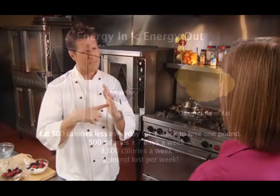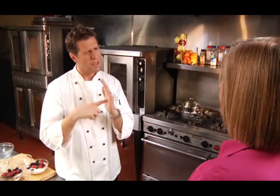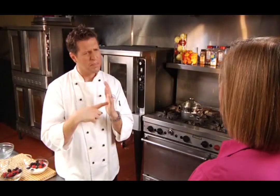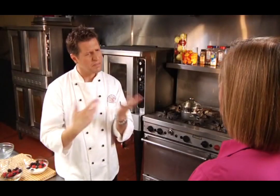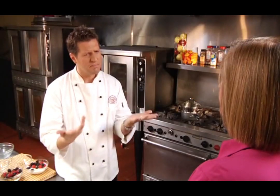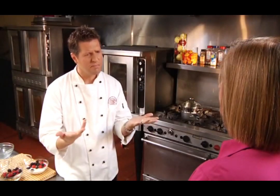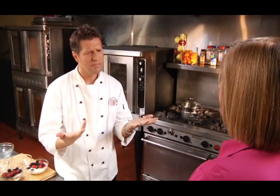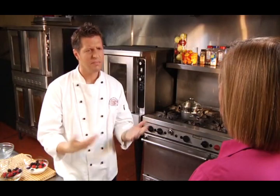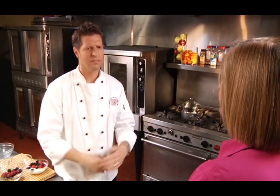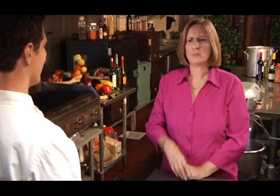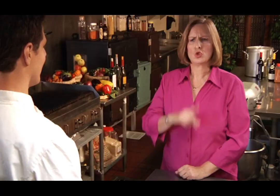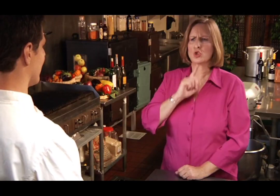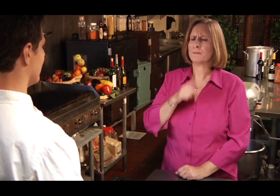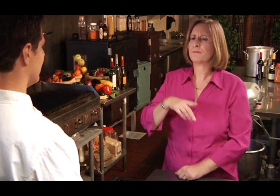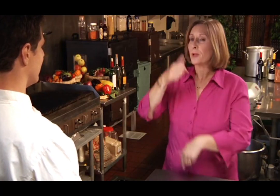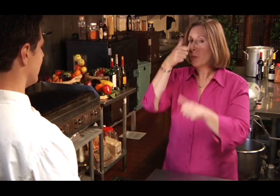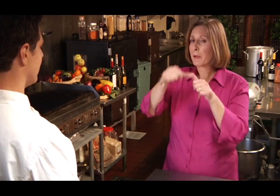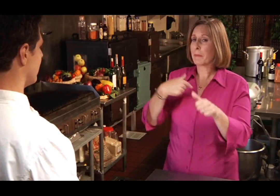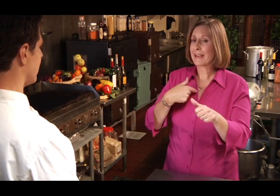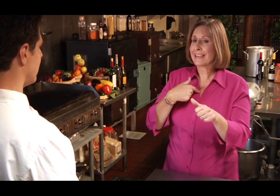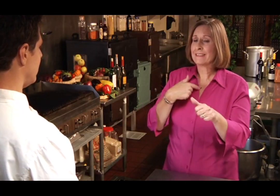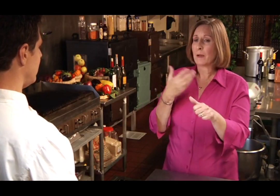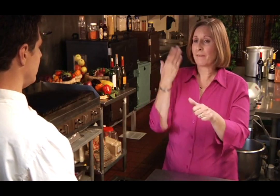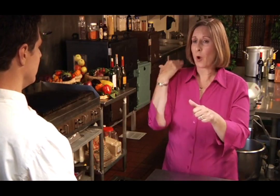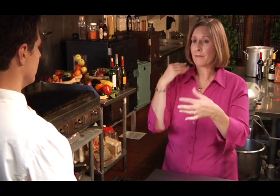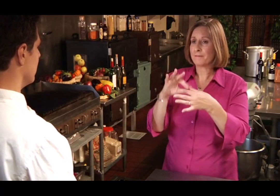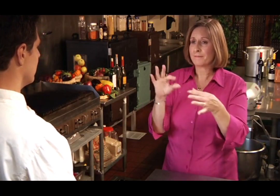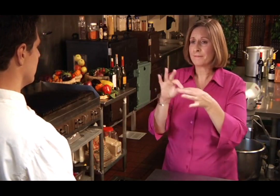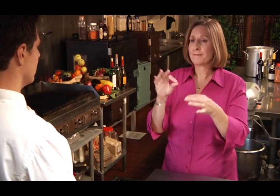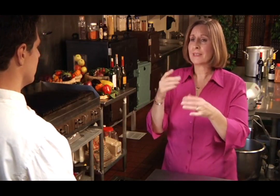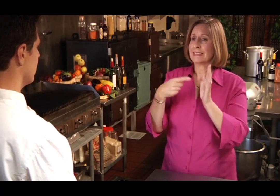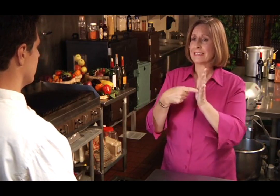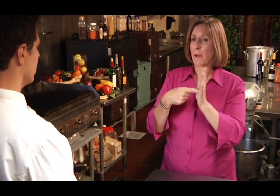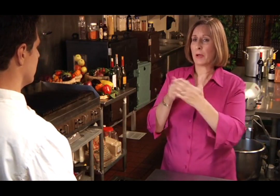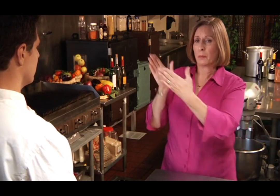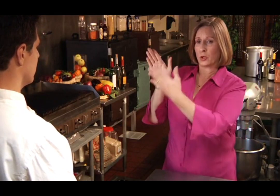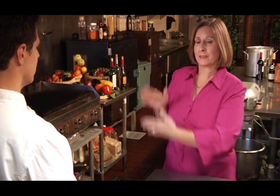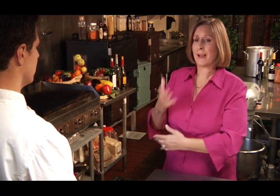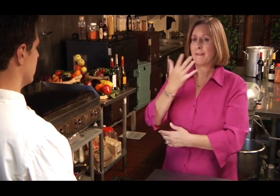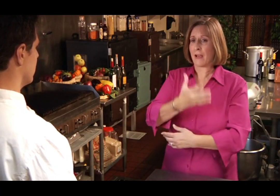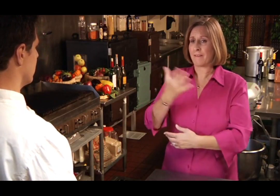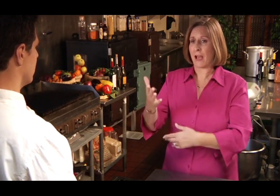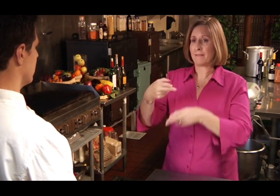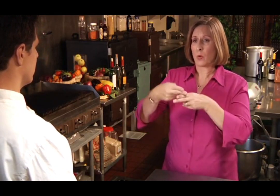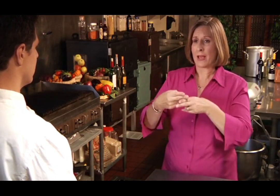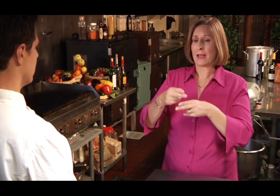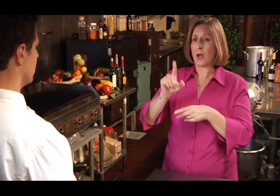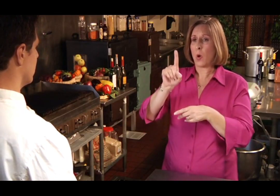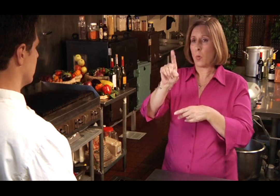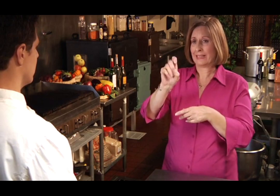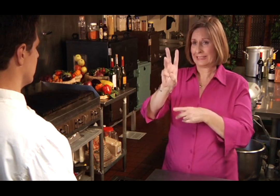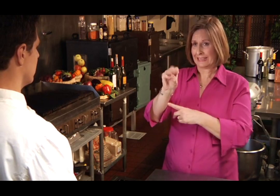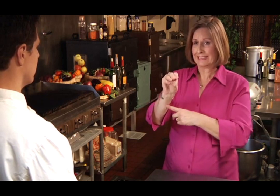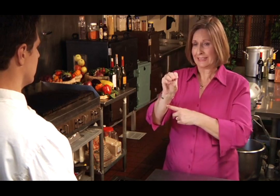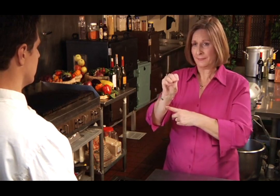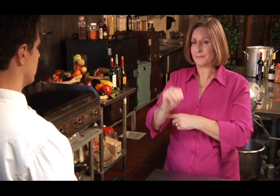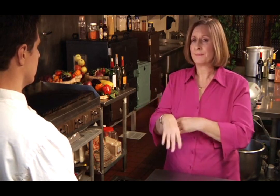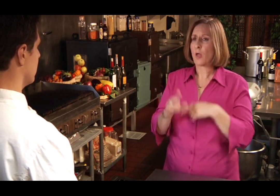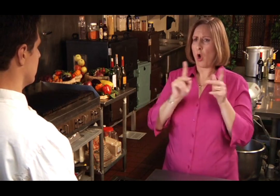Can you give me an example? Sure. Let's revisit the previous example of the woman who is 5 feet 5 inches and weighs 160